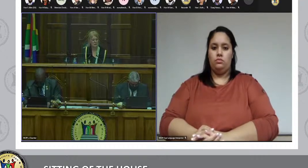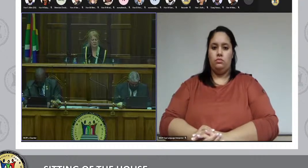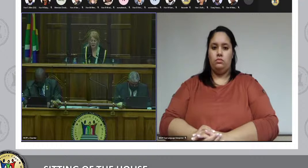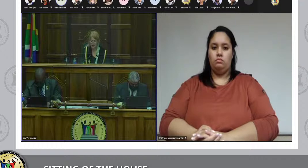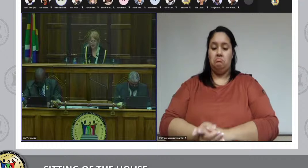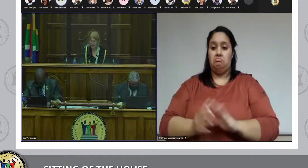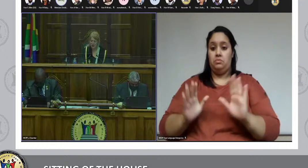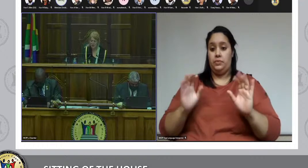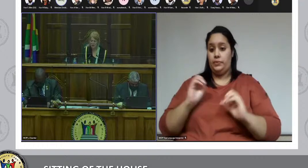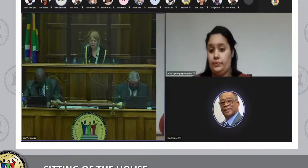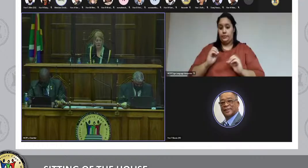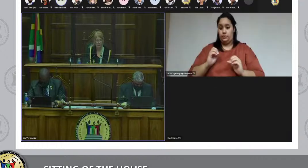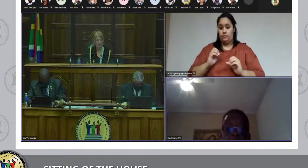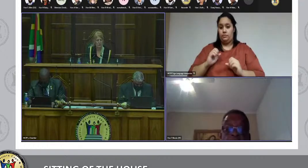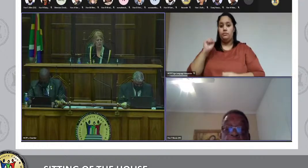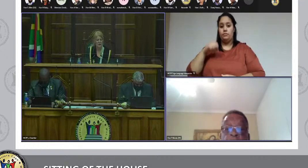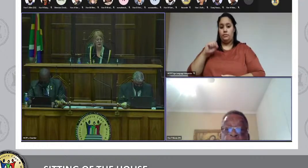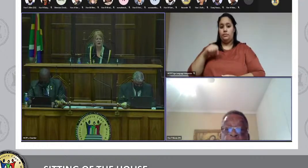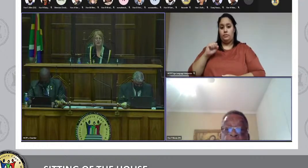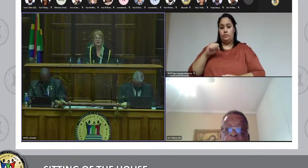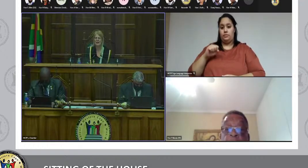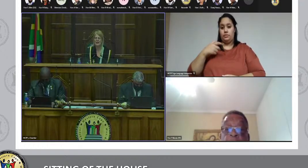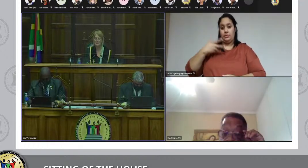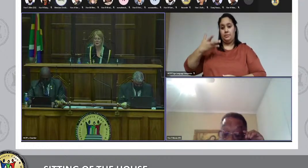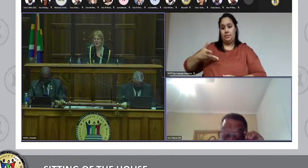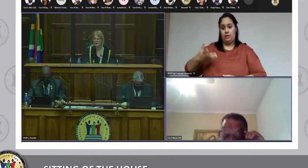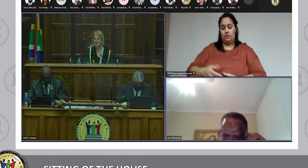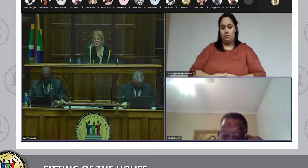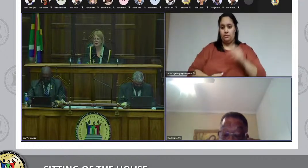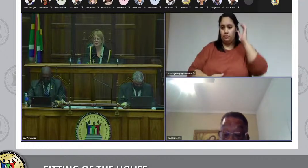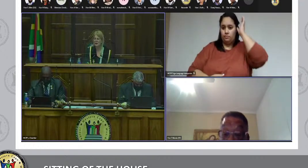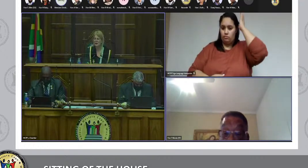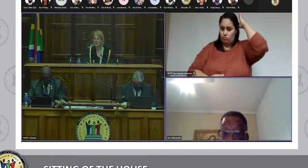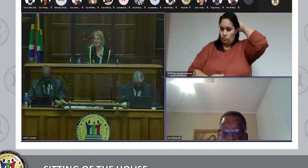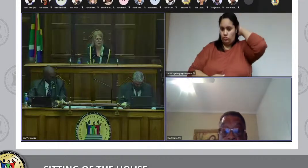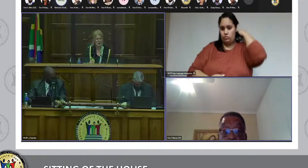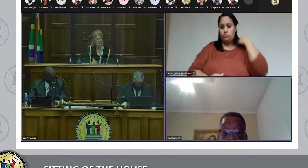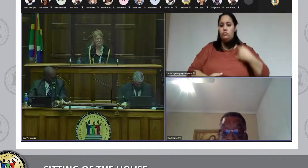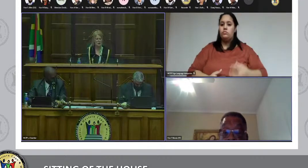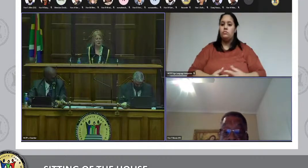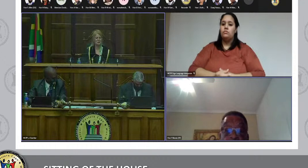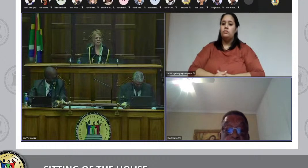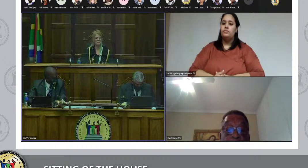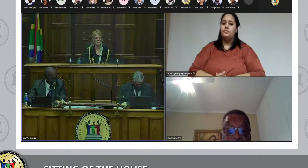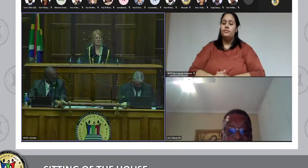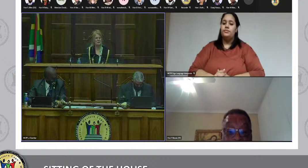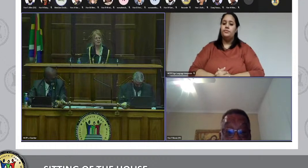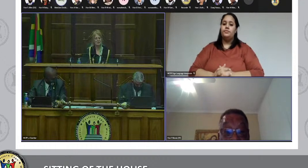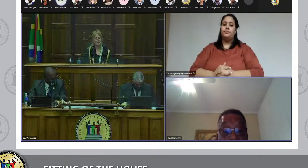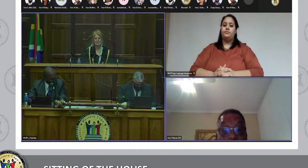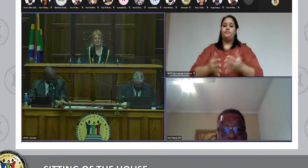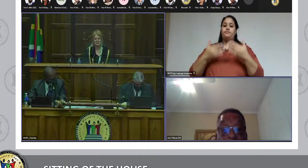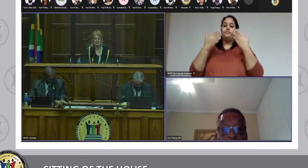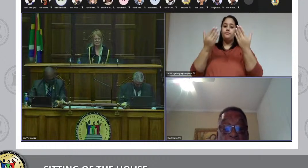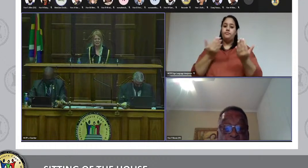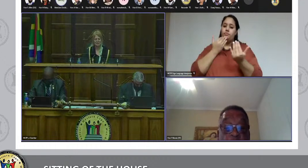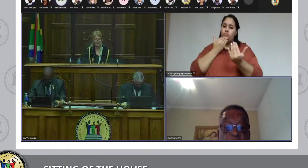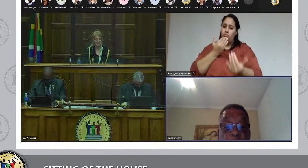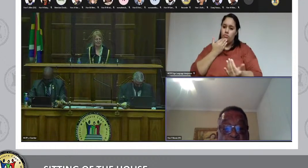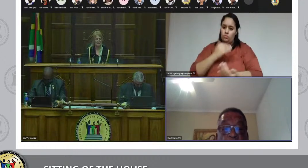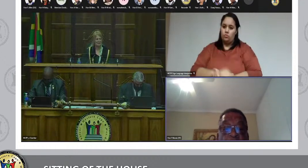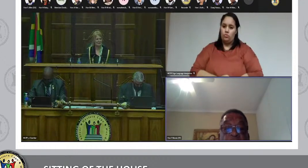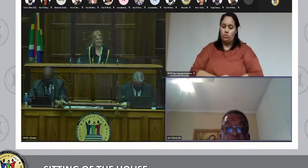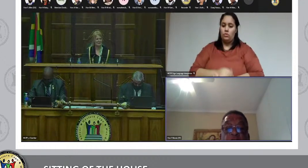No. Yes, I'm here. There Thank you are, Honourable Member. Over to you. Thank you.